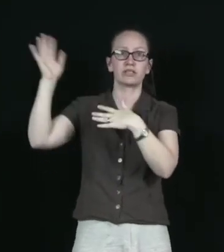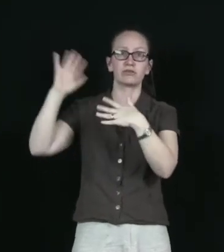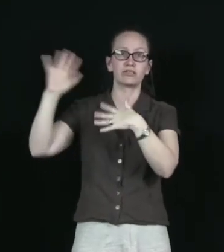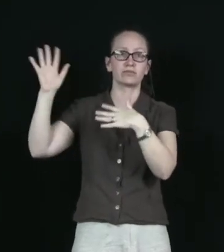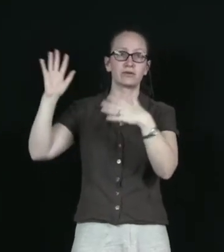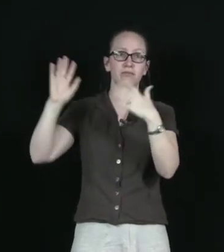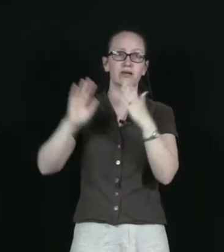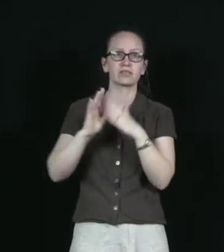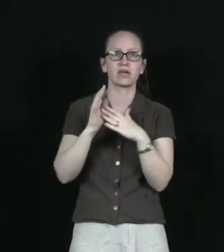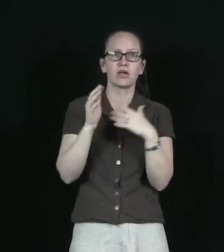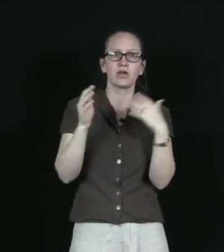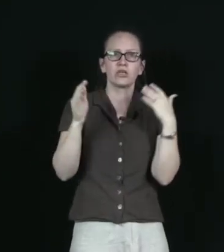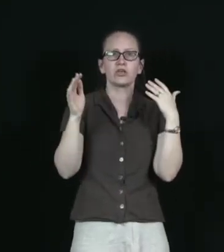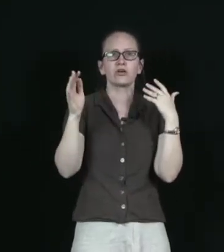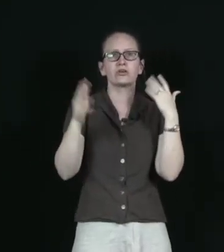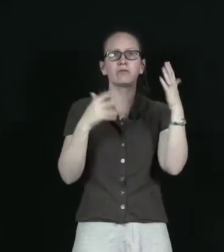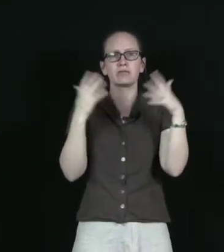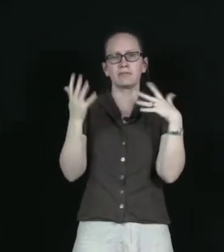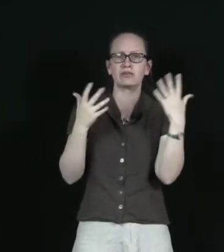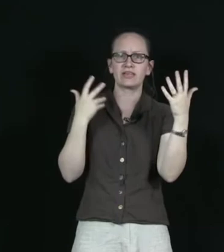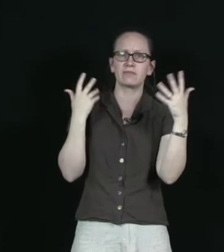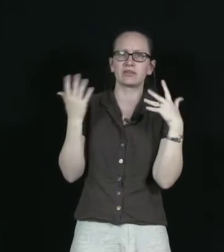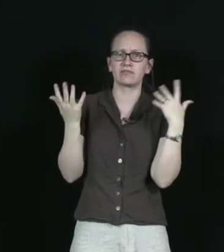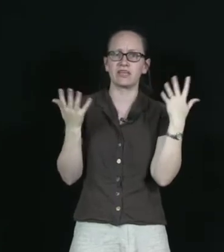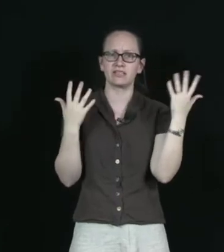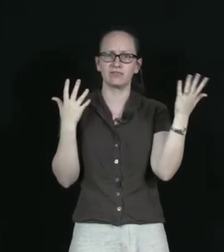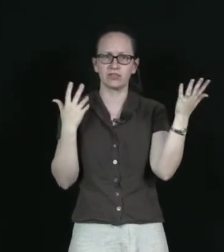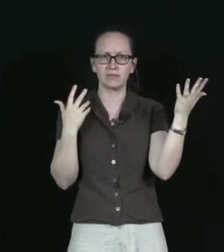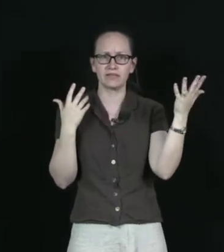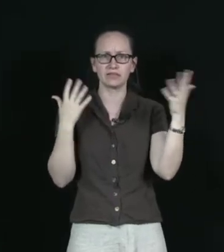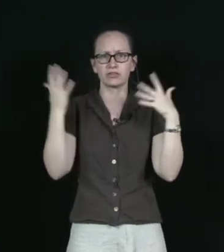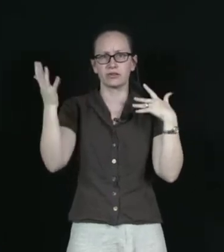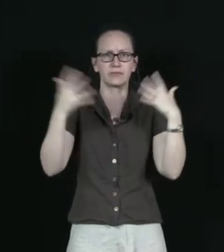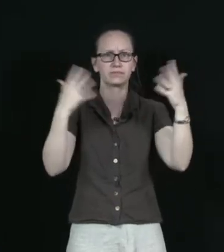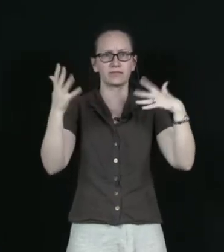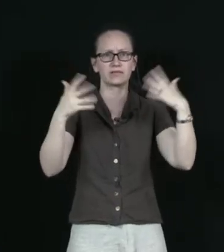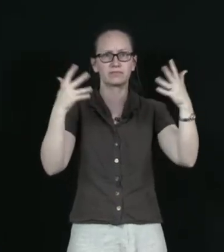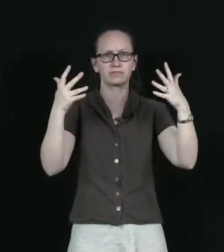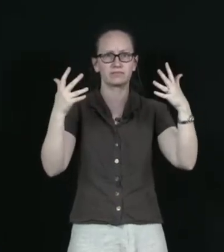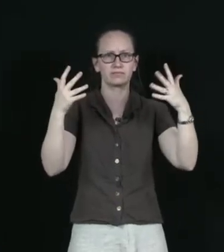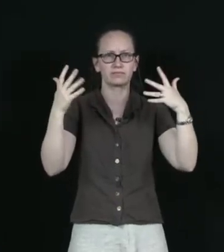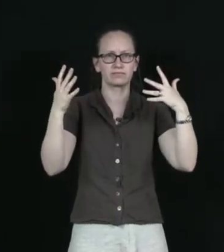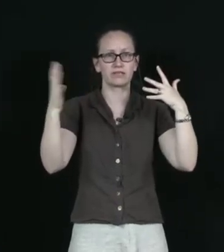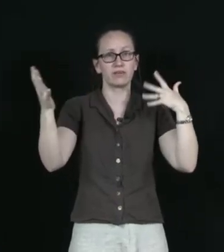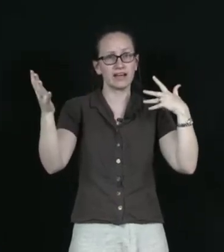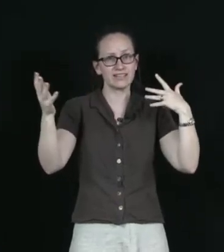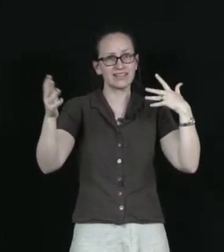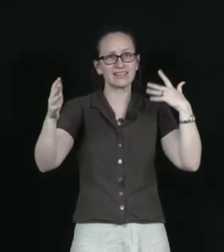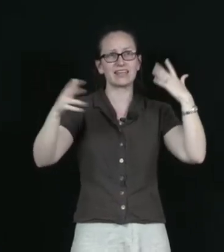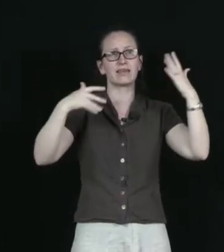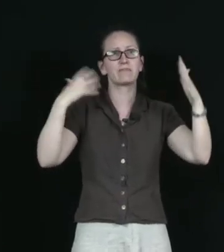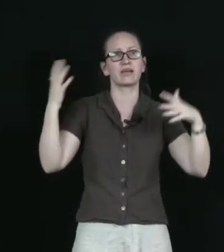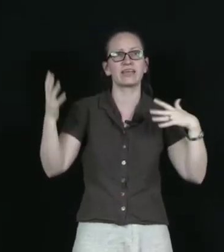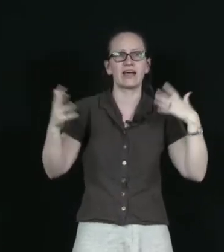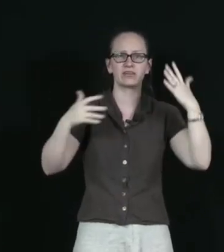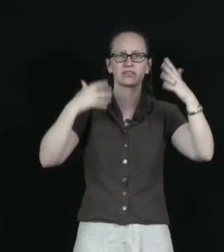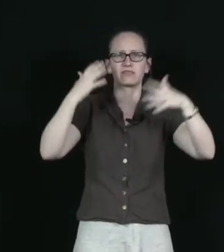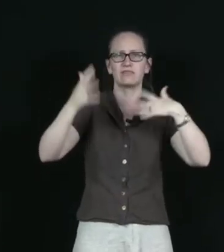musical instrument works. So you'll want to be looking at one of these phenomenons or devices and then working out the